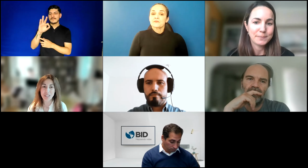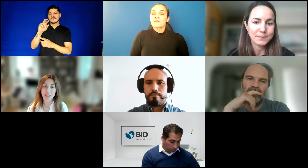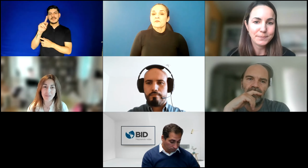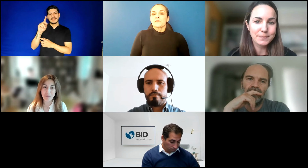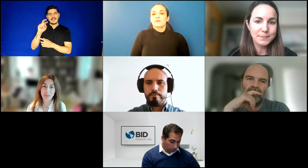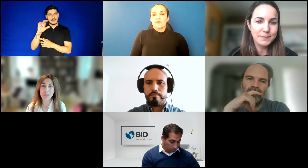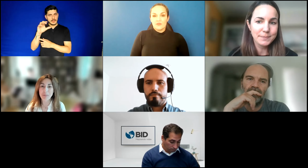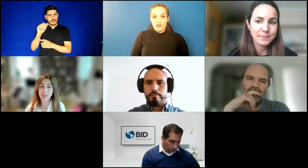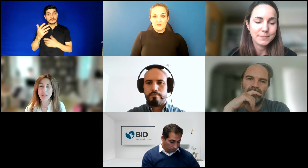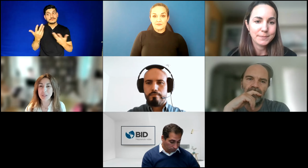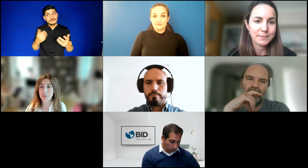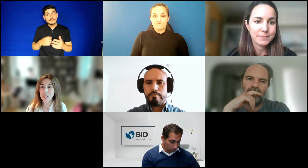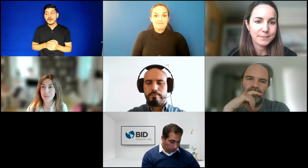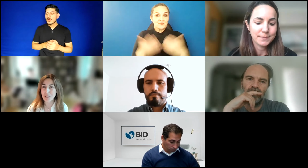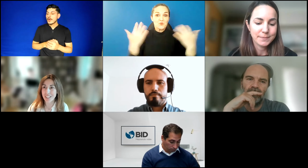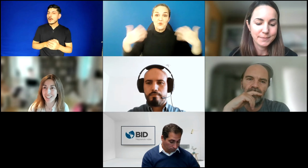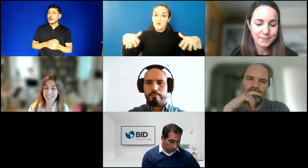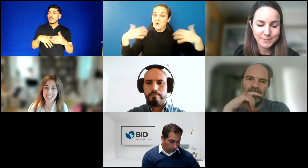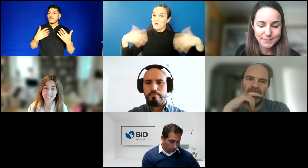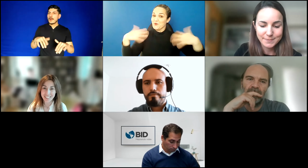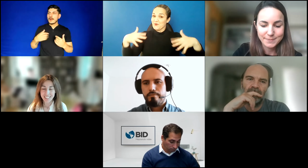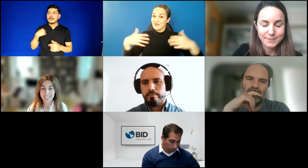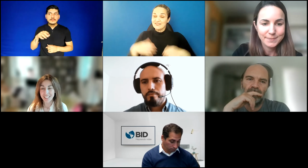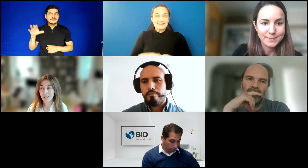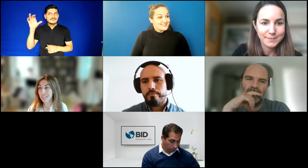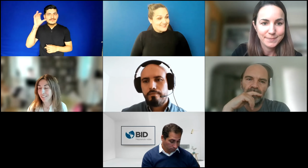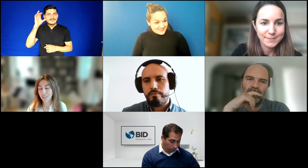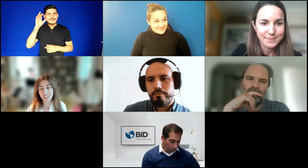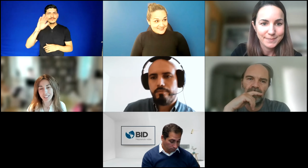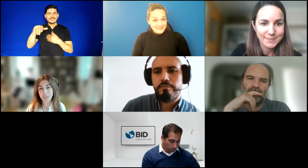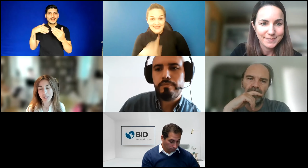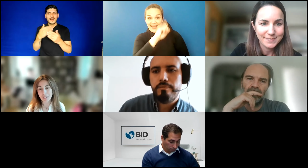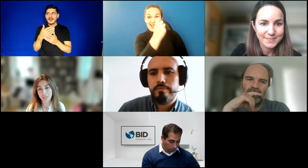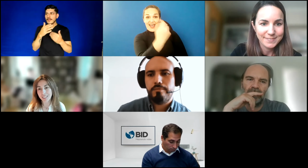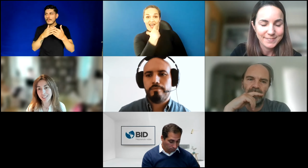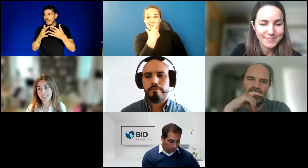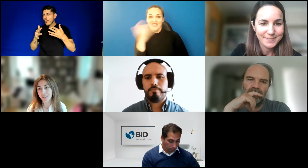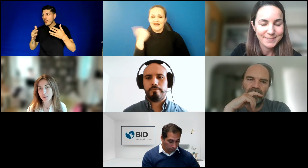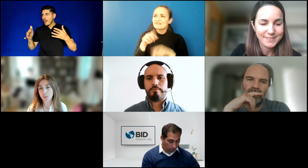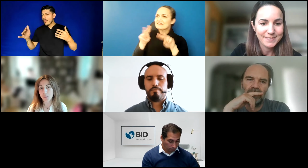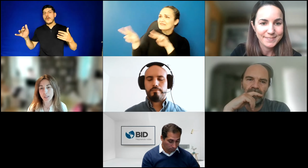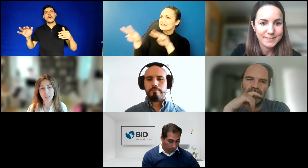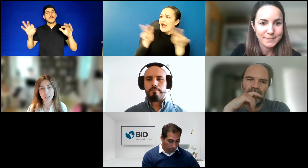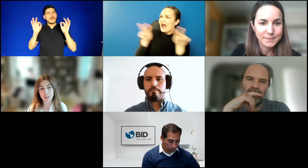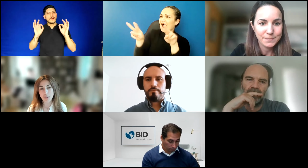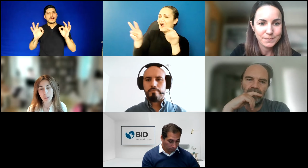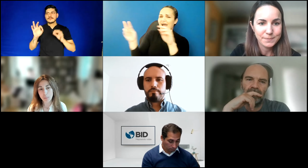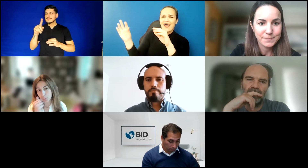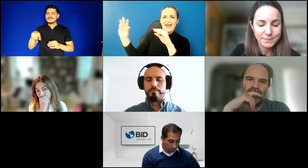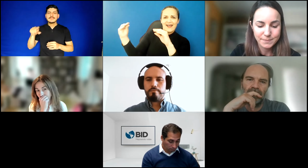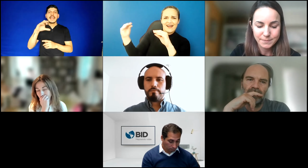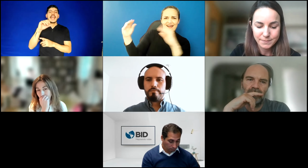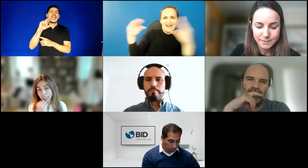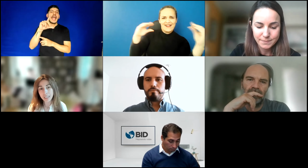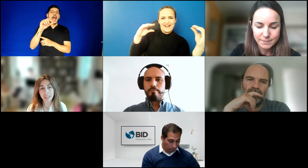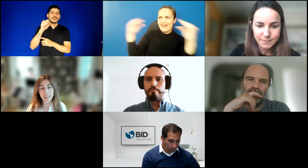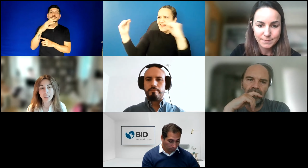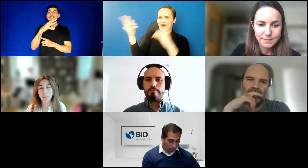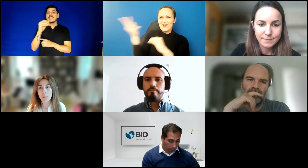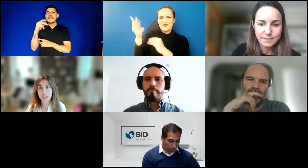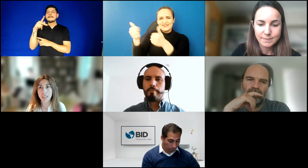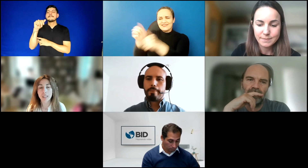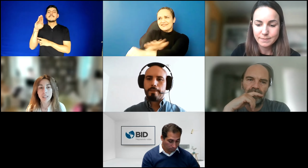Thank you very much, Federica. And after having heard the conversation, such an interesting conversation